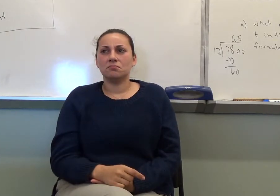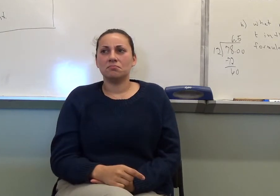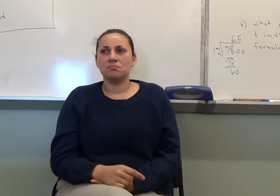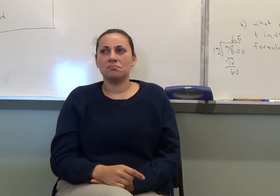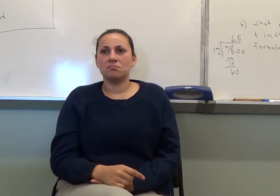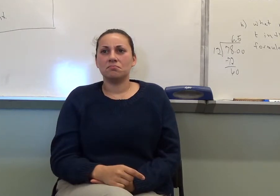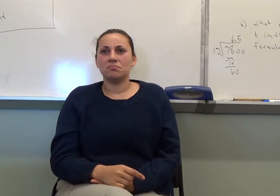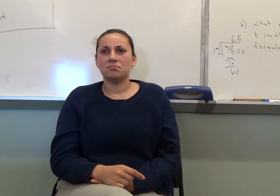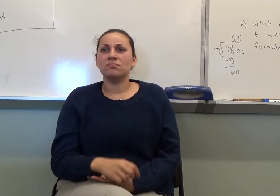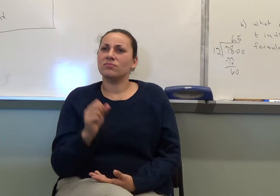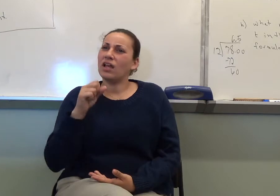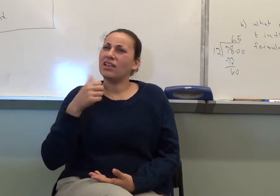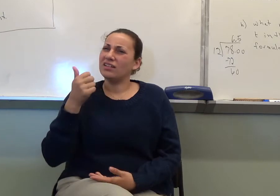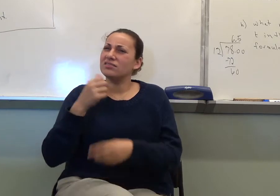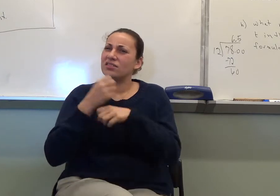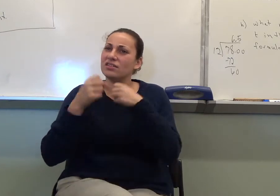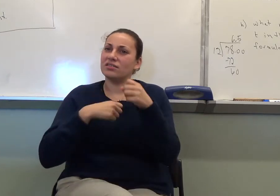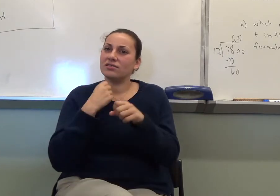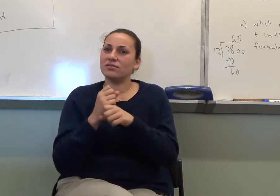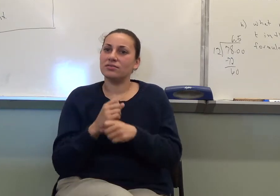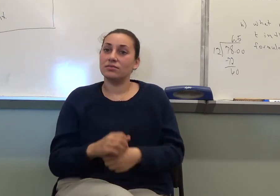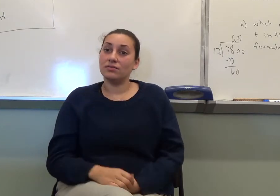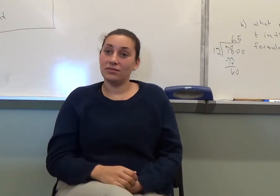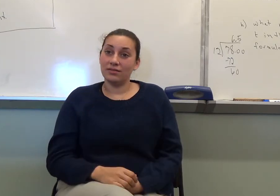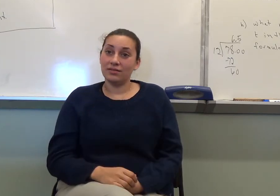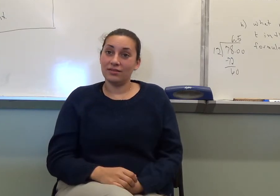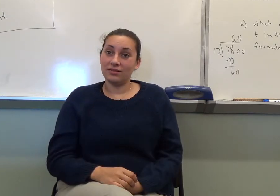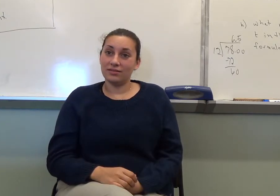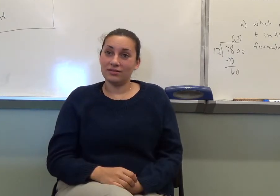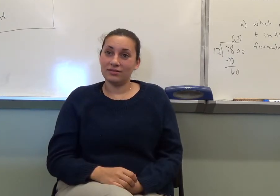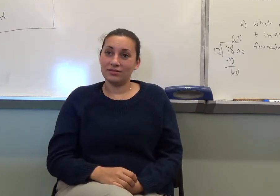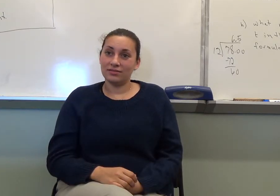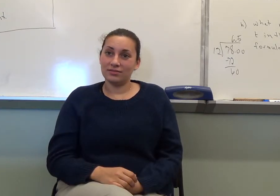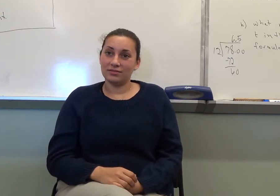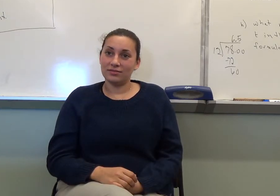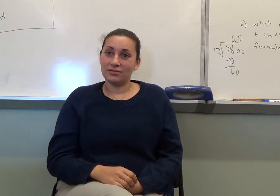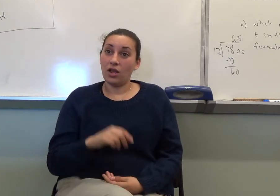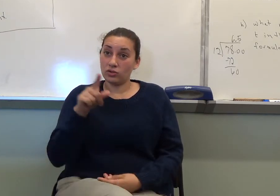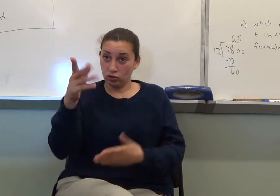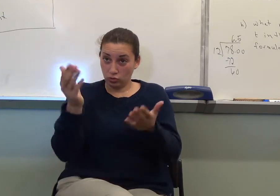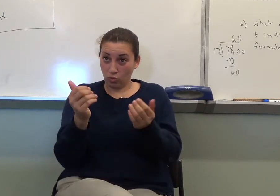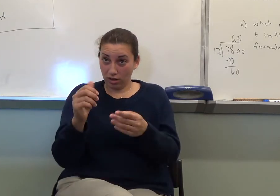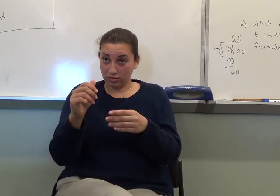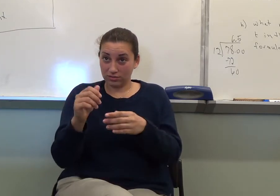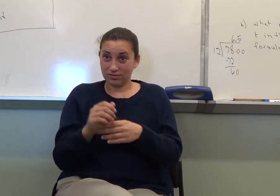be 1.05 cubed, so we would do that first and then multiply it by that.